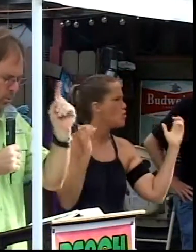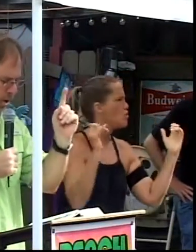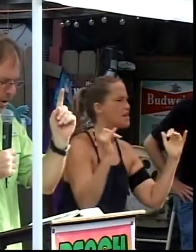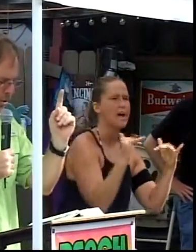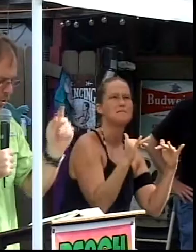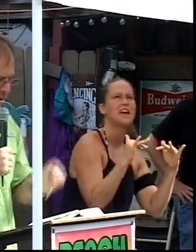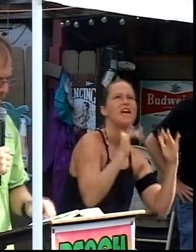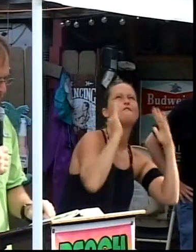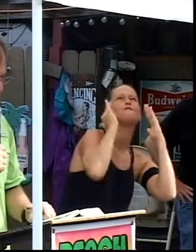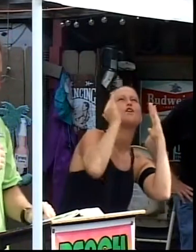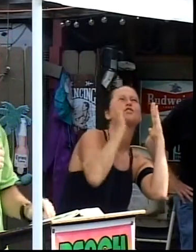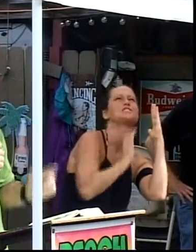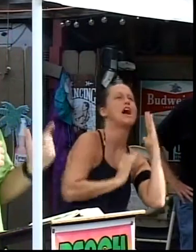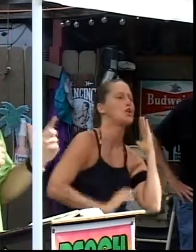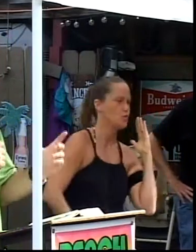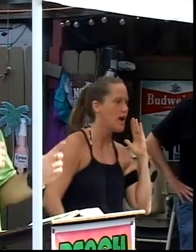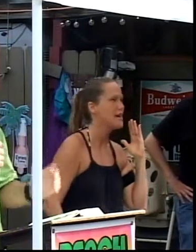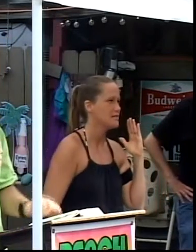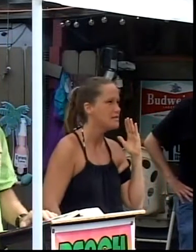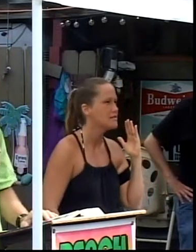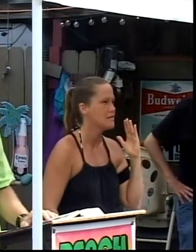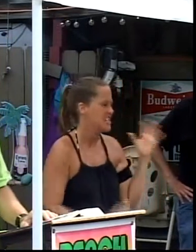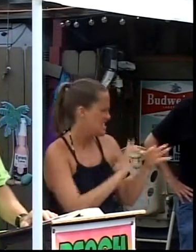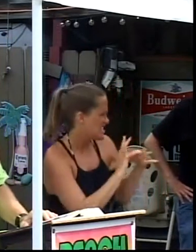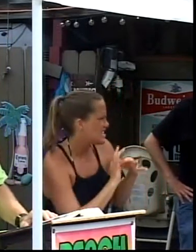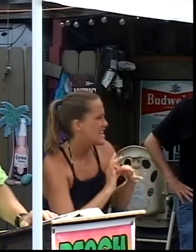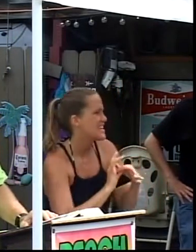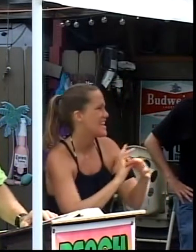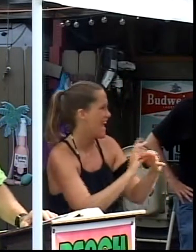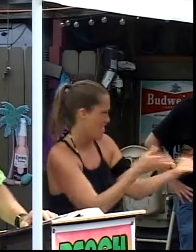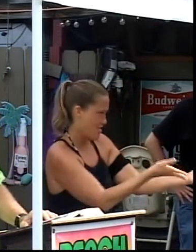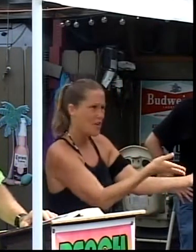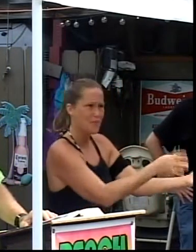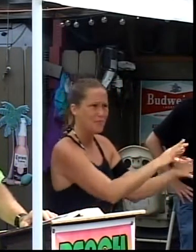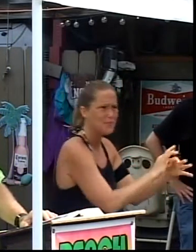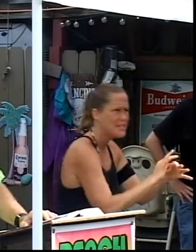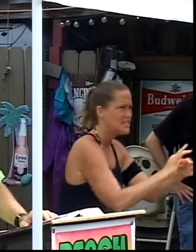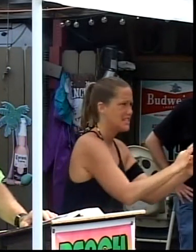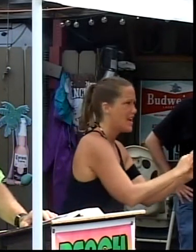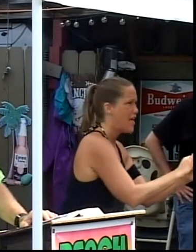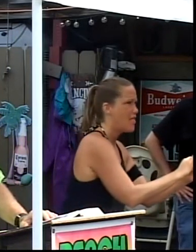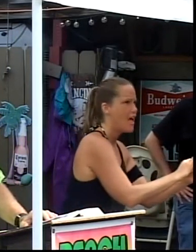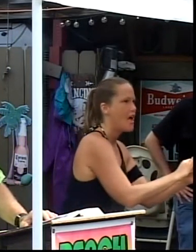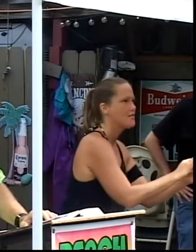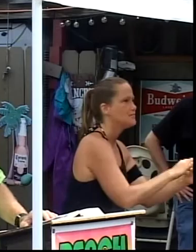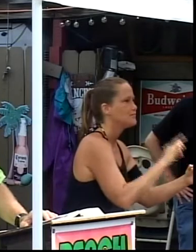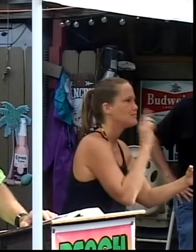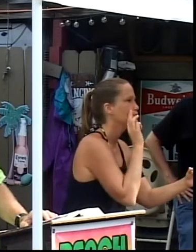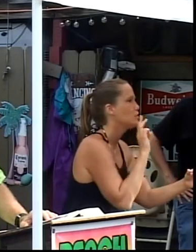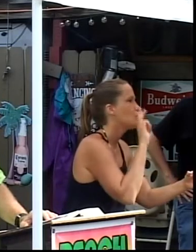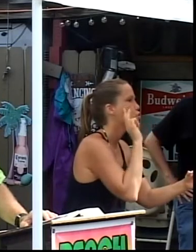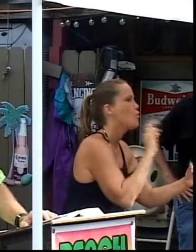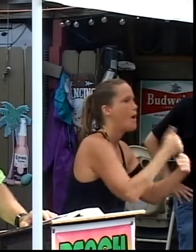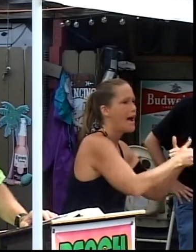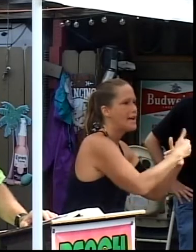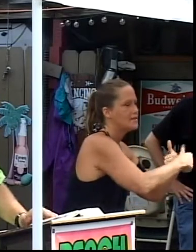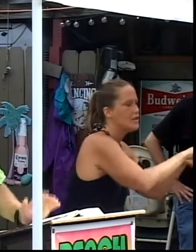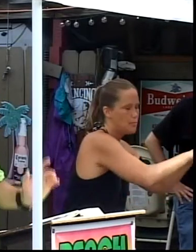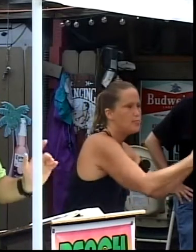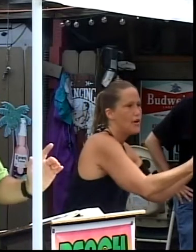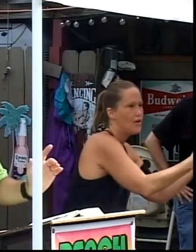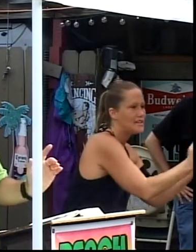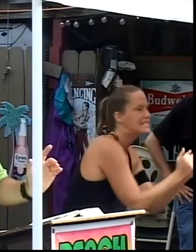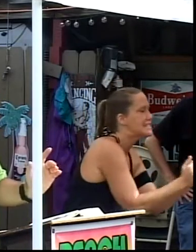Christ. One accord in the temple, breaking bread from house to house, they ate their food with gladness and simplicity of